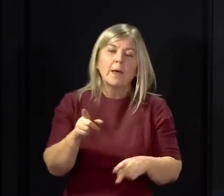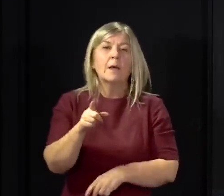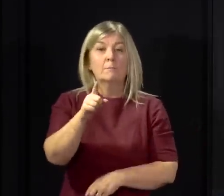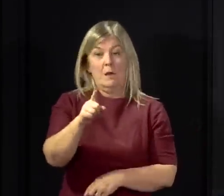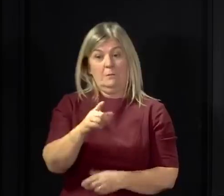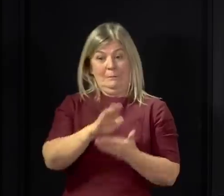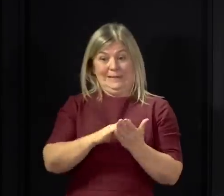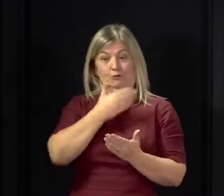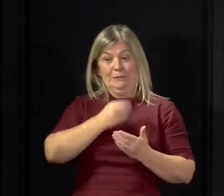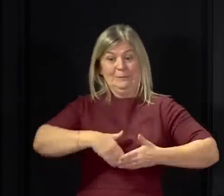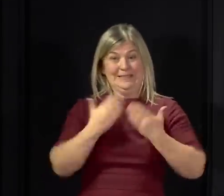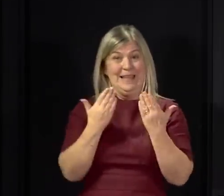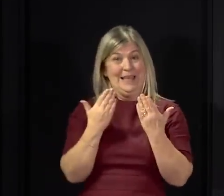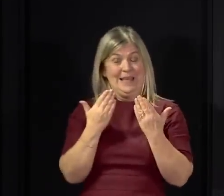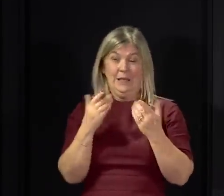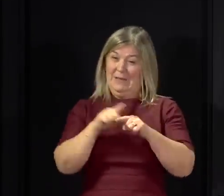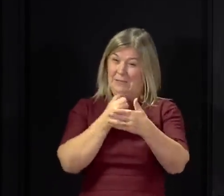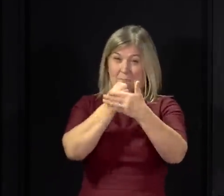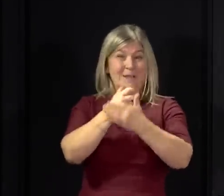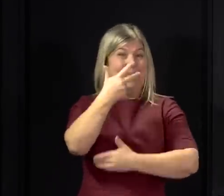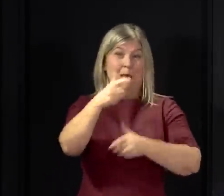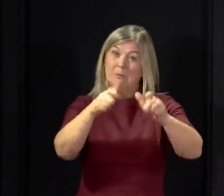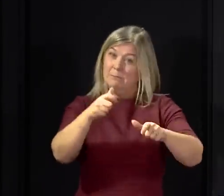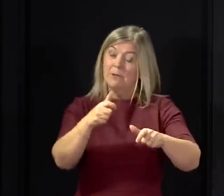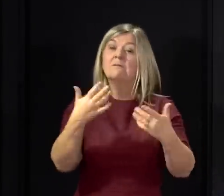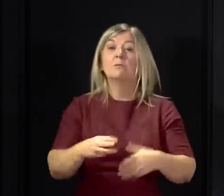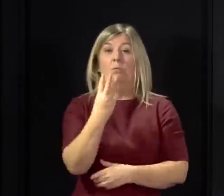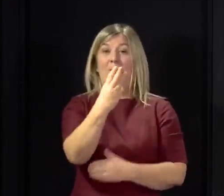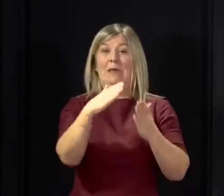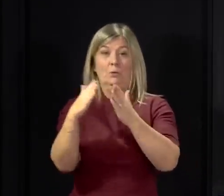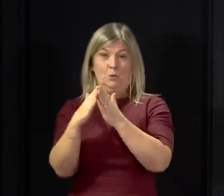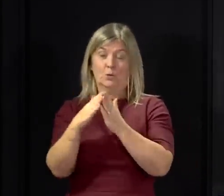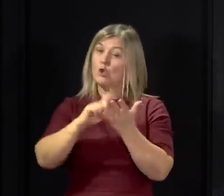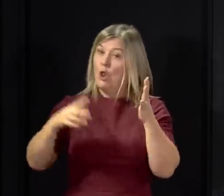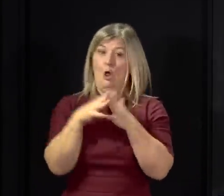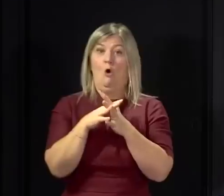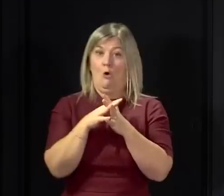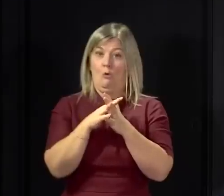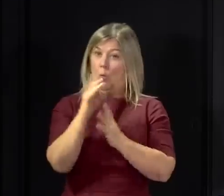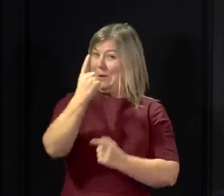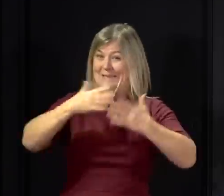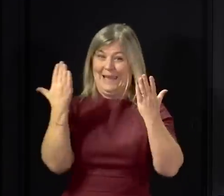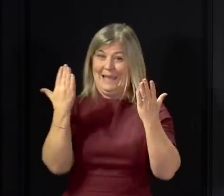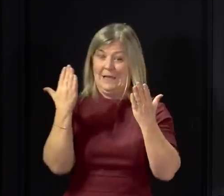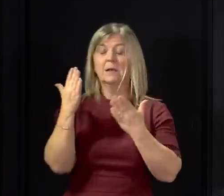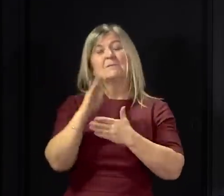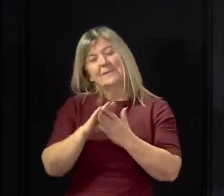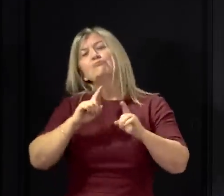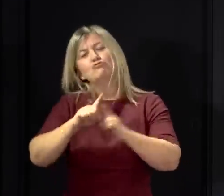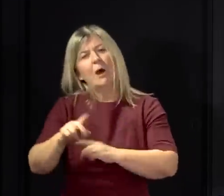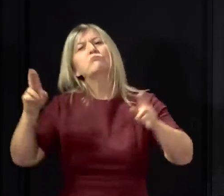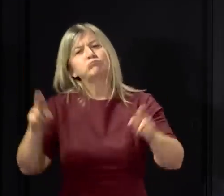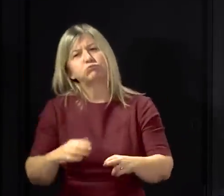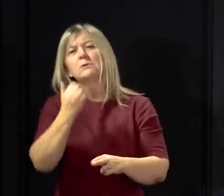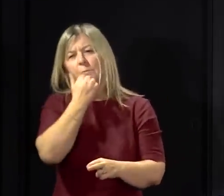as we had set out for the 5-day period. A maximum of 8 people from 3 households will be the law. But again, our advice will be to minimise those numbers